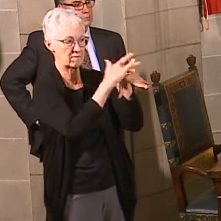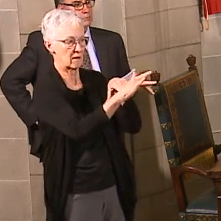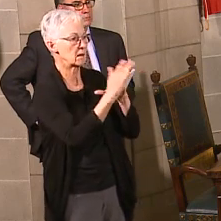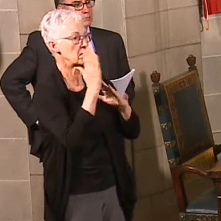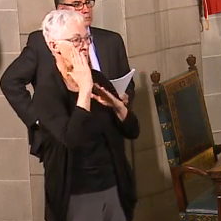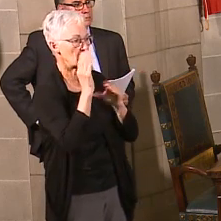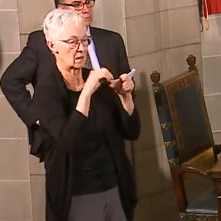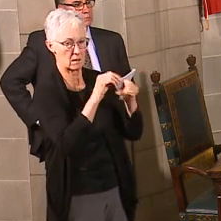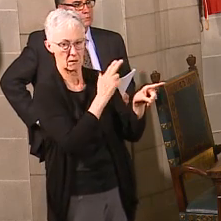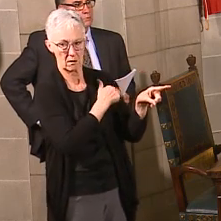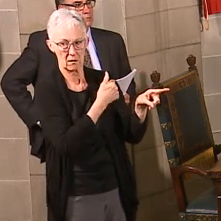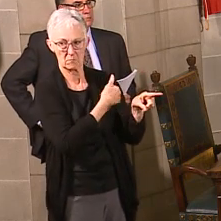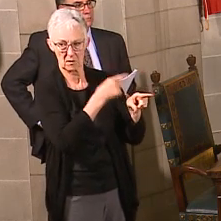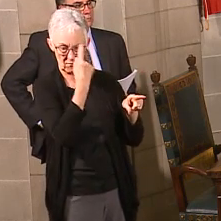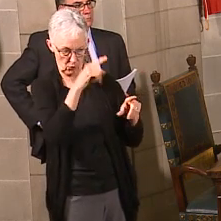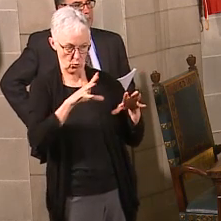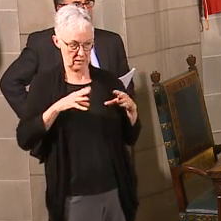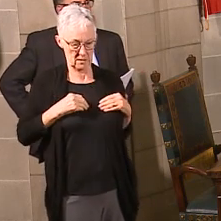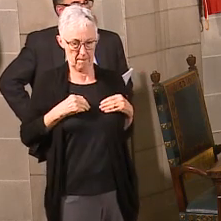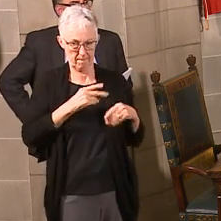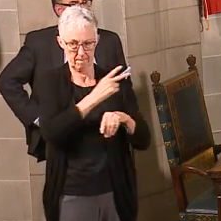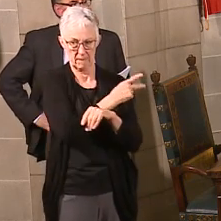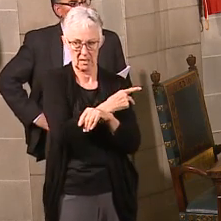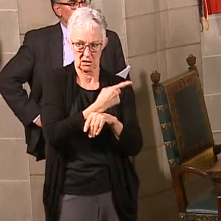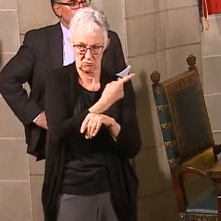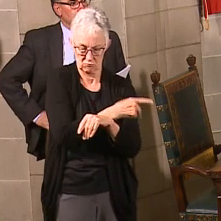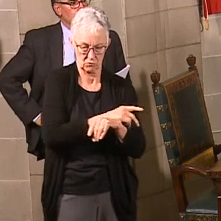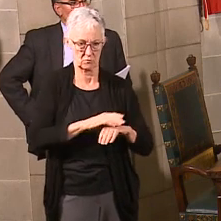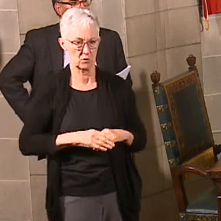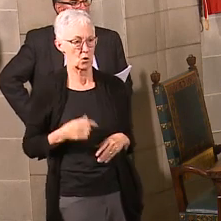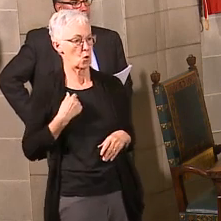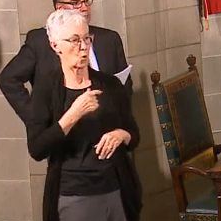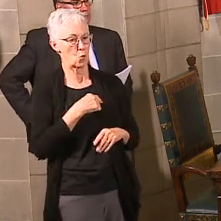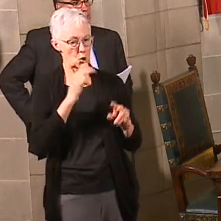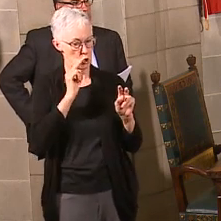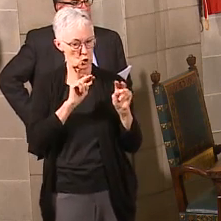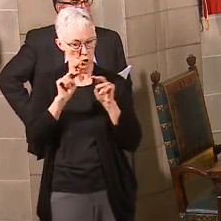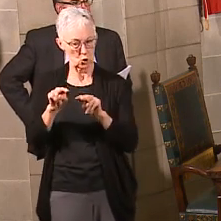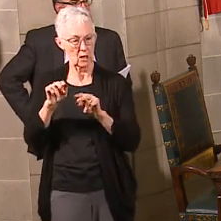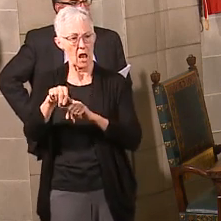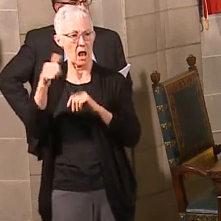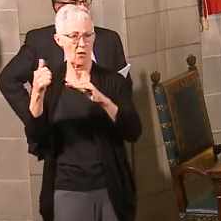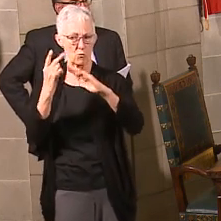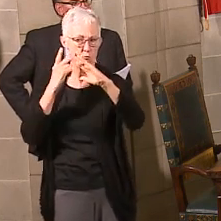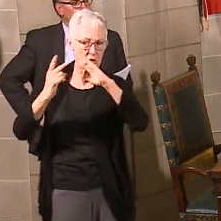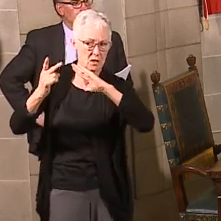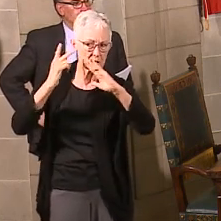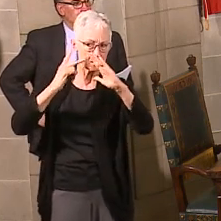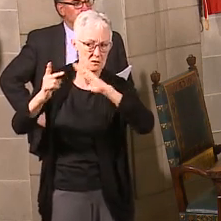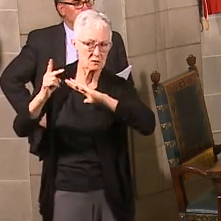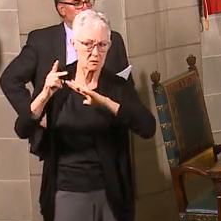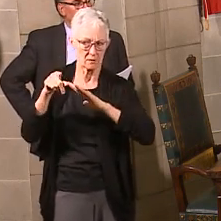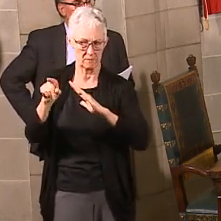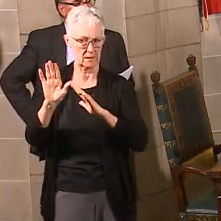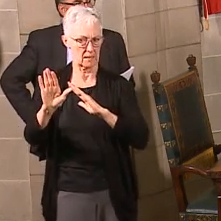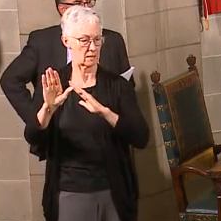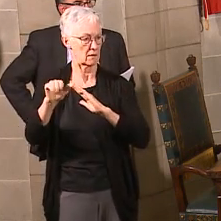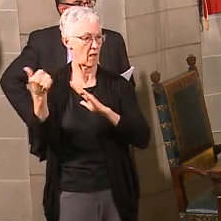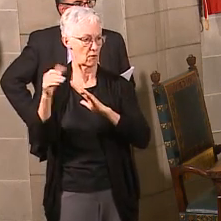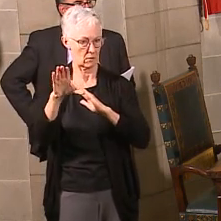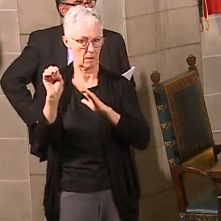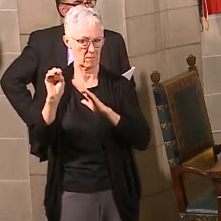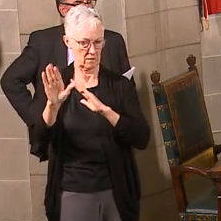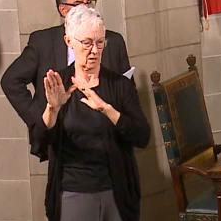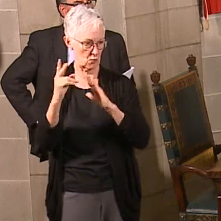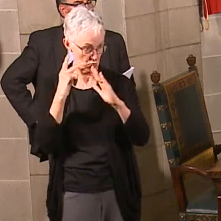on. We do also look at, for example, the IHME model, which has been changing. They update it every so many days. I think we're